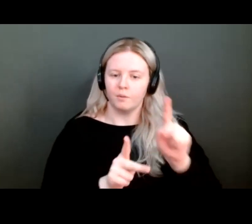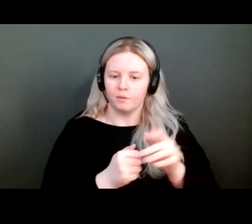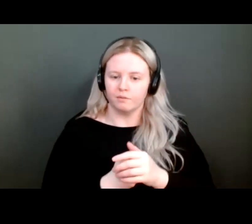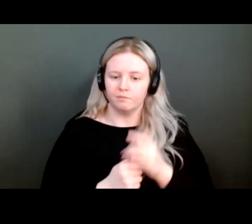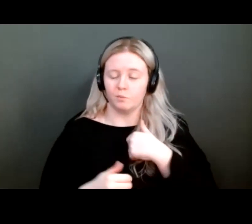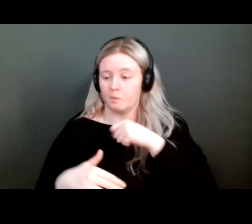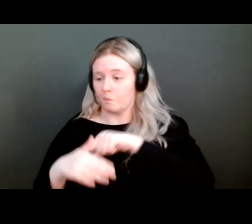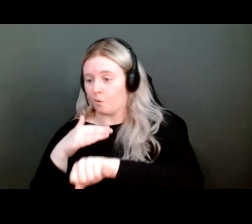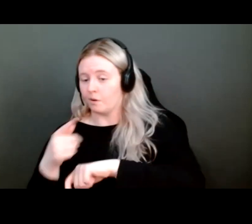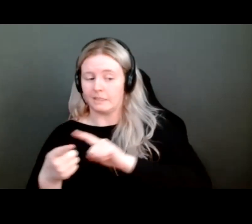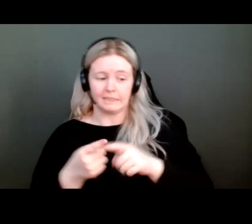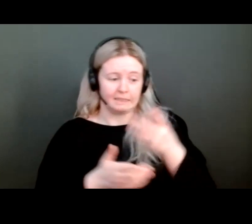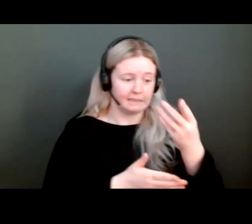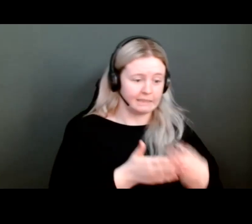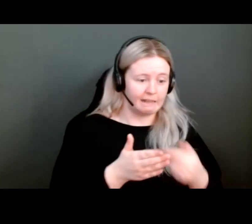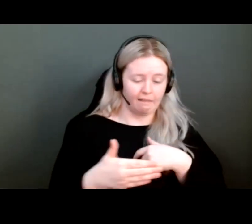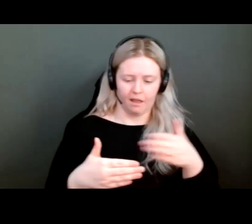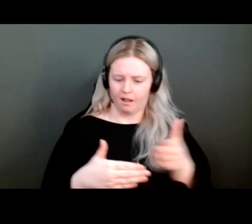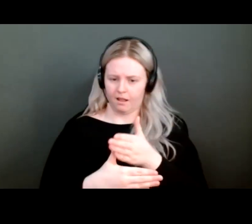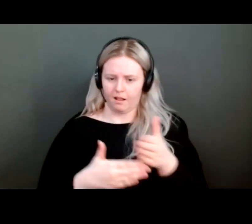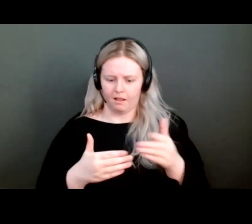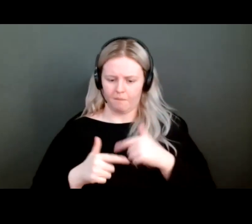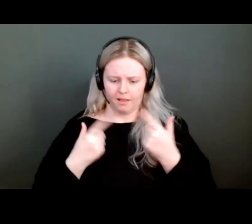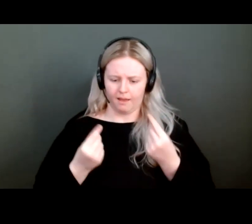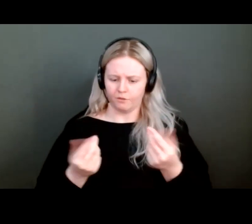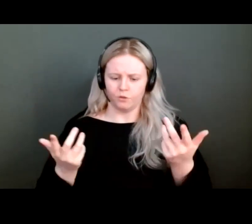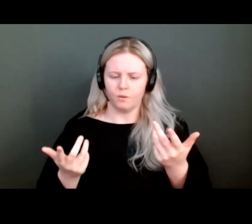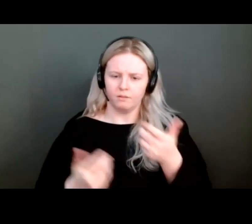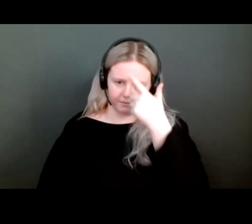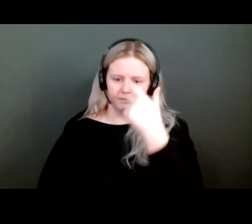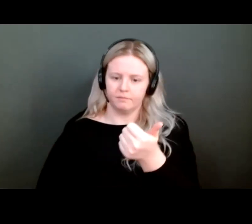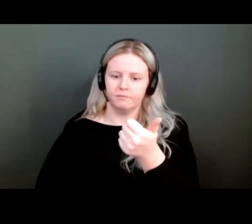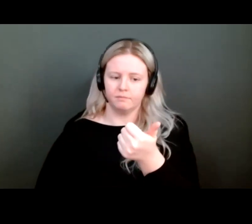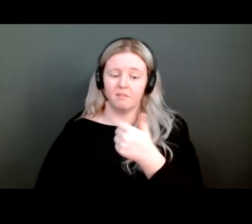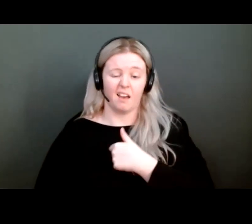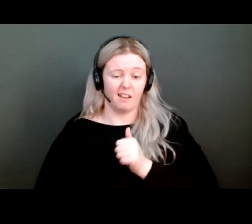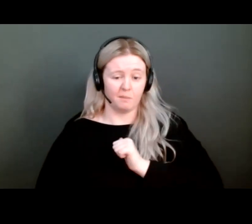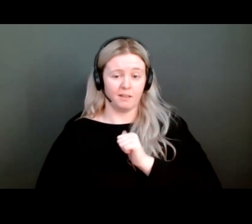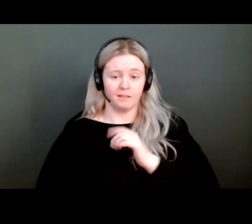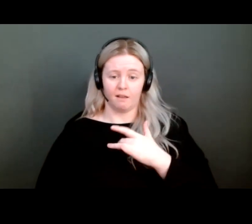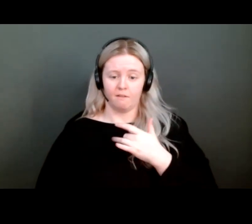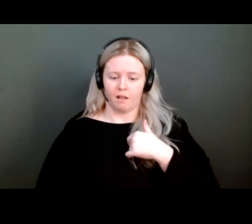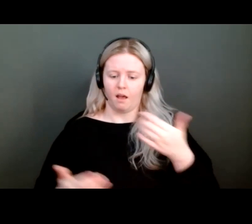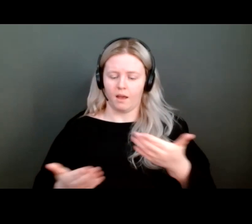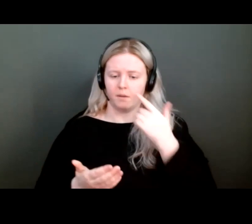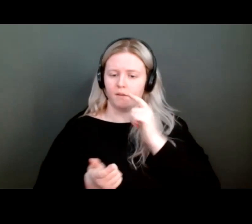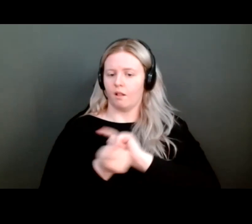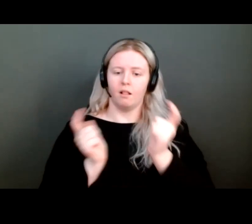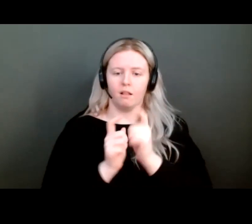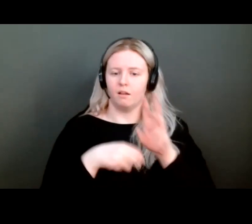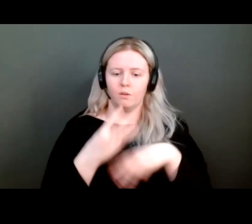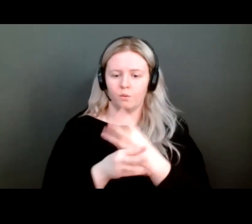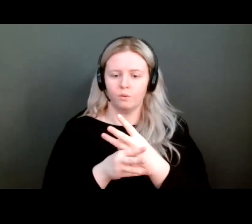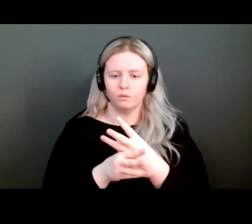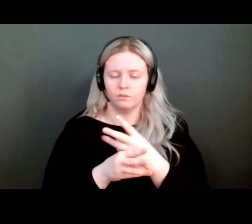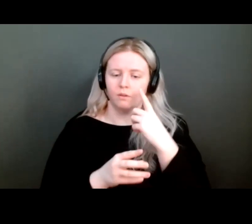is up to you. I believe that I'm here to make a difference. Moving forward with the